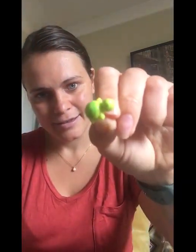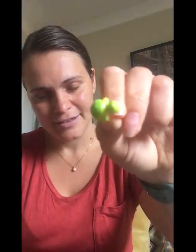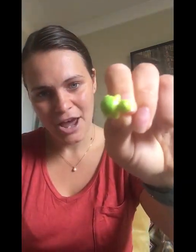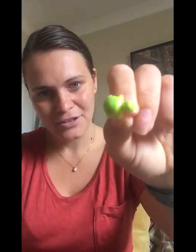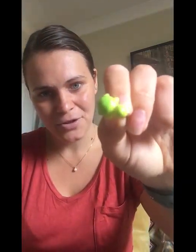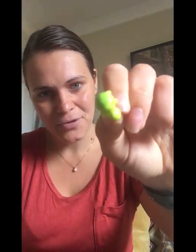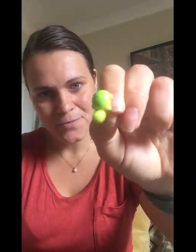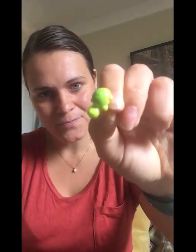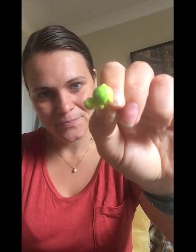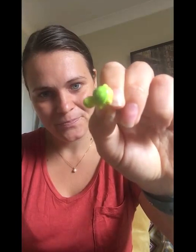Turtle.